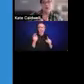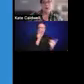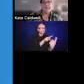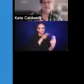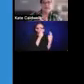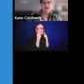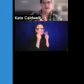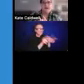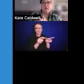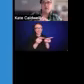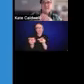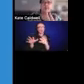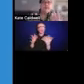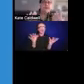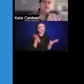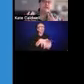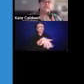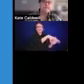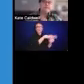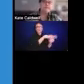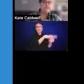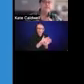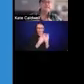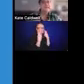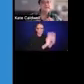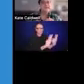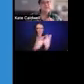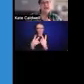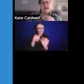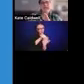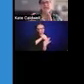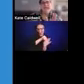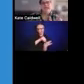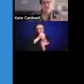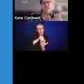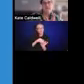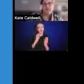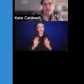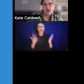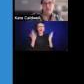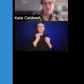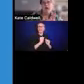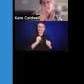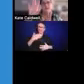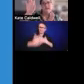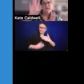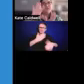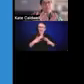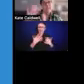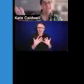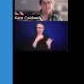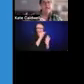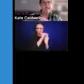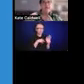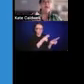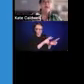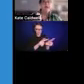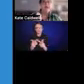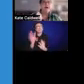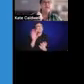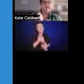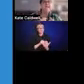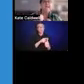observe what's happening, what that lived experience is. And this can involve observational methods,